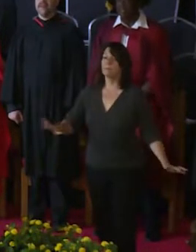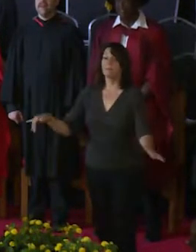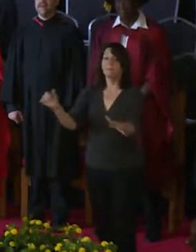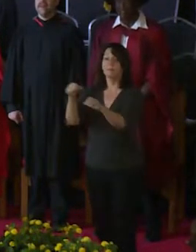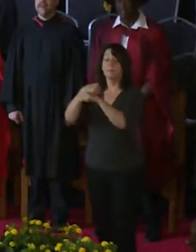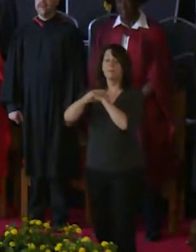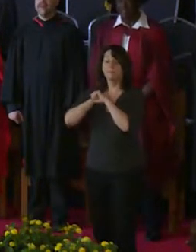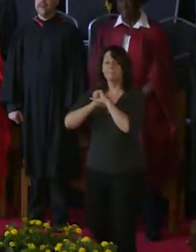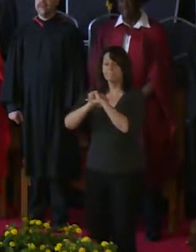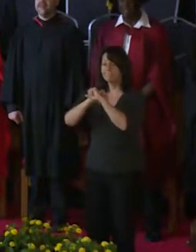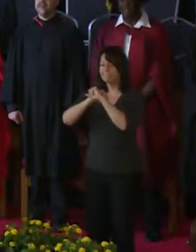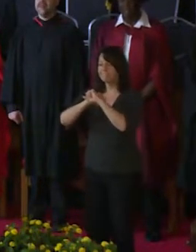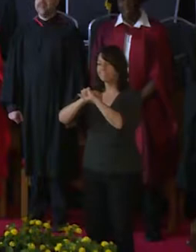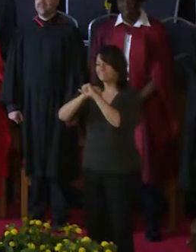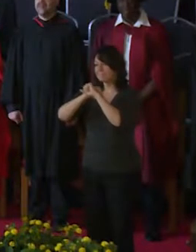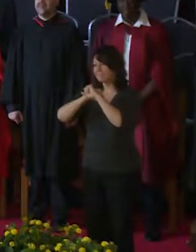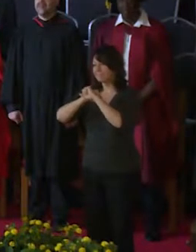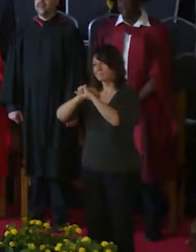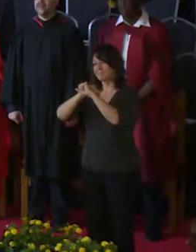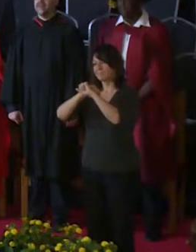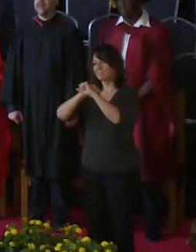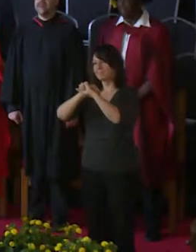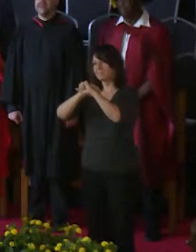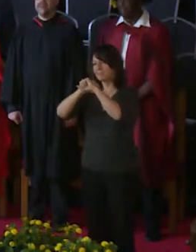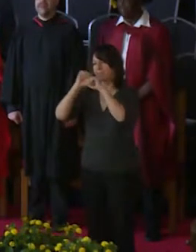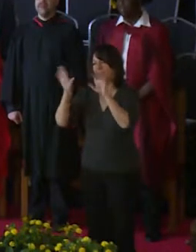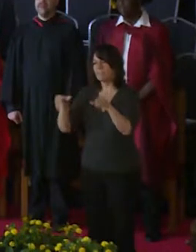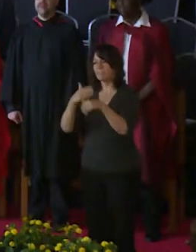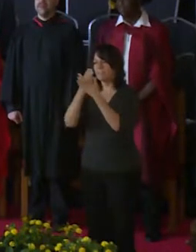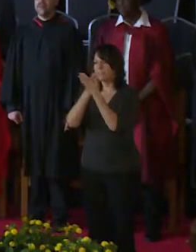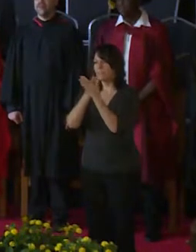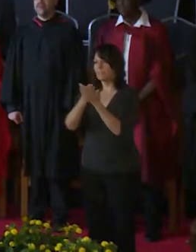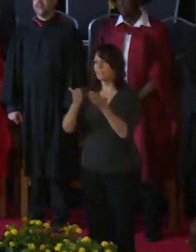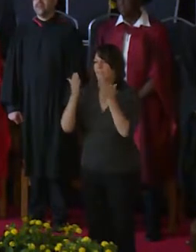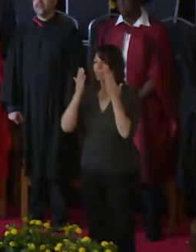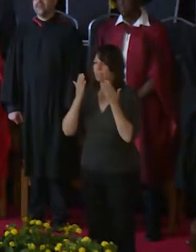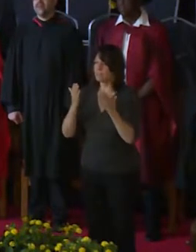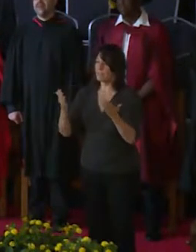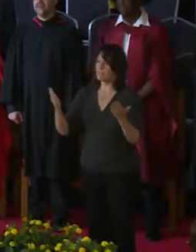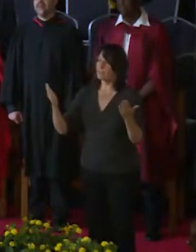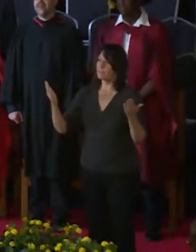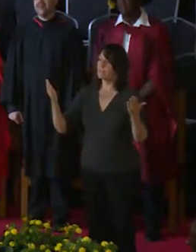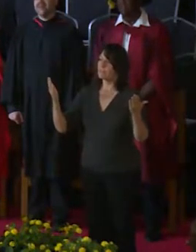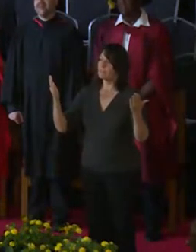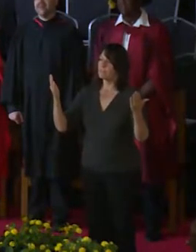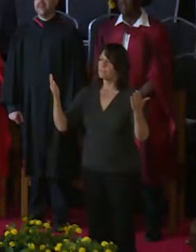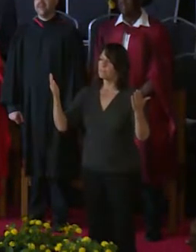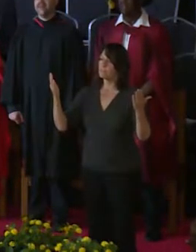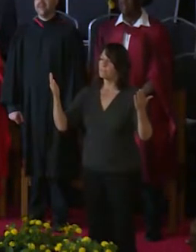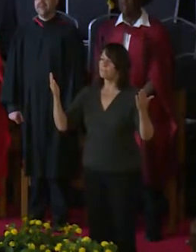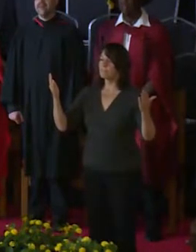Canada, we stand on guard for thee.